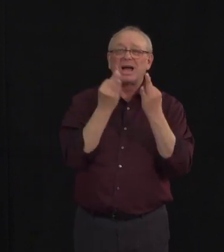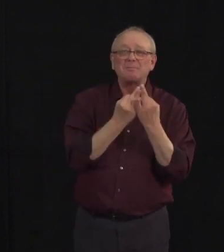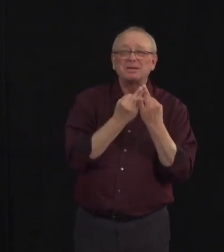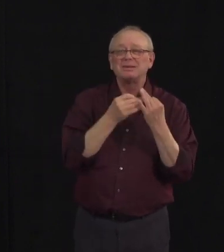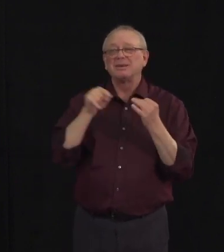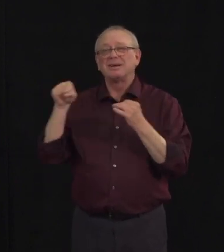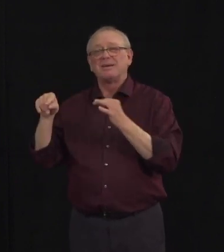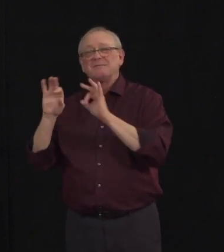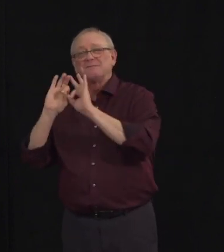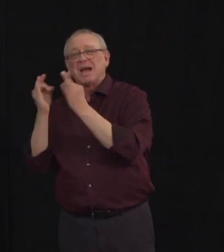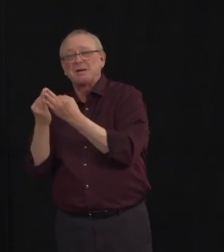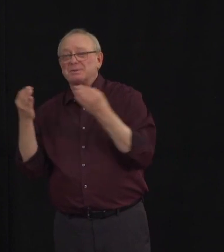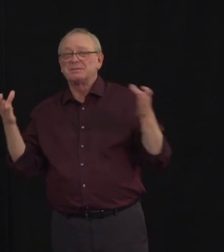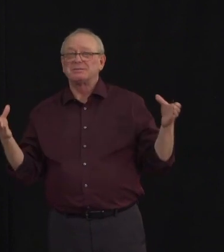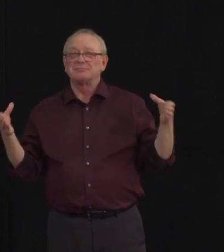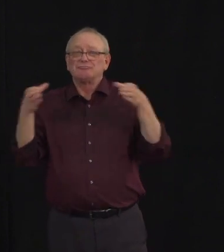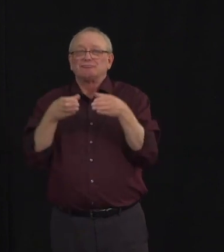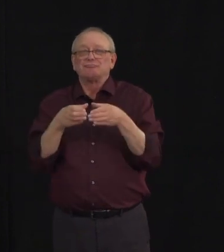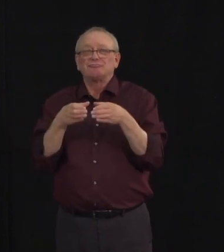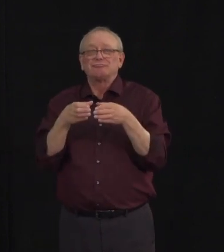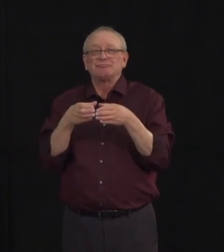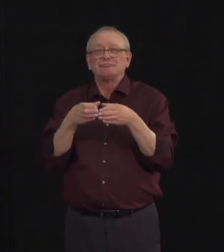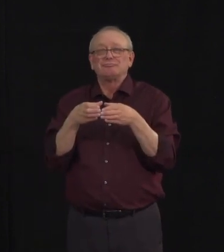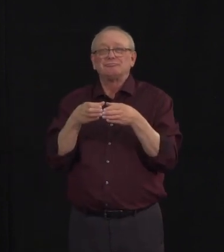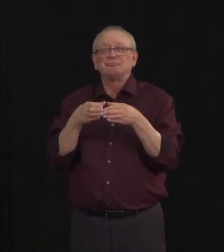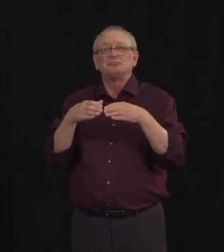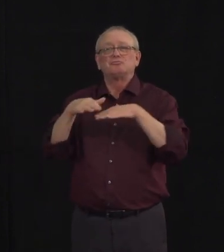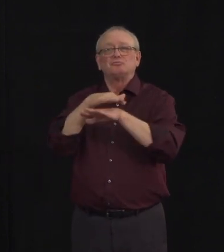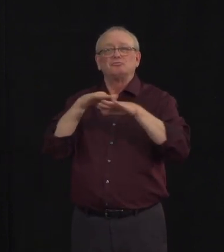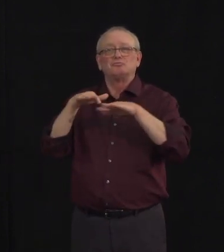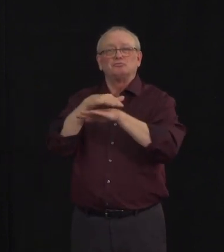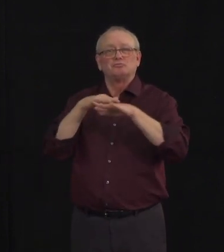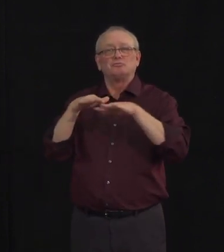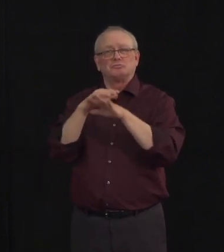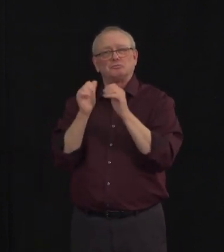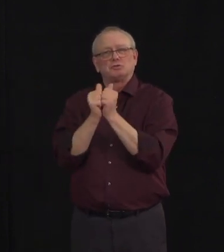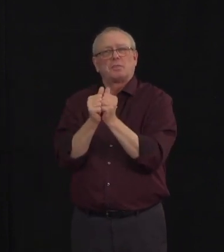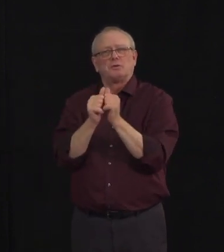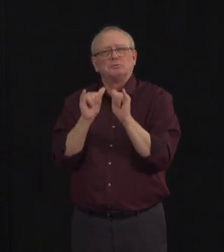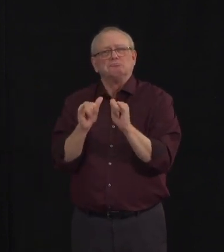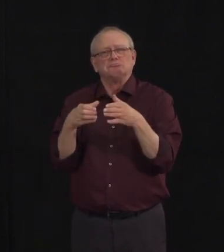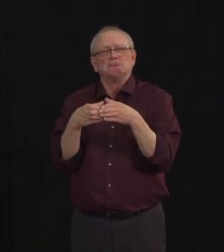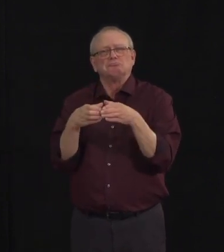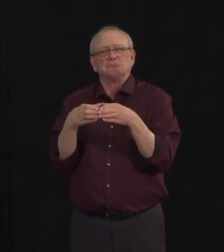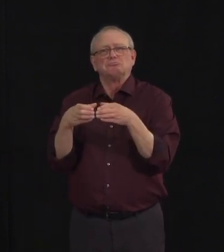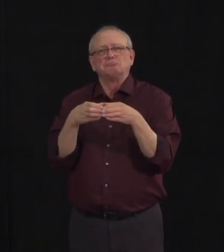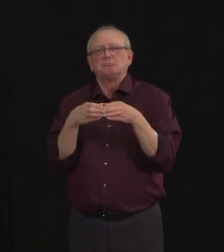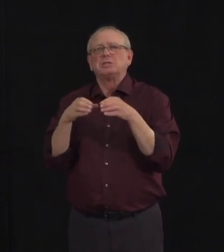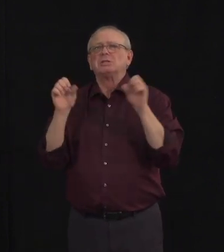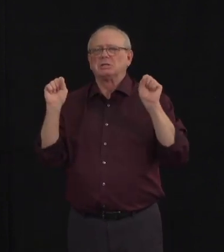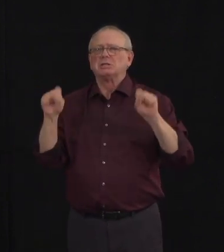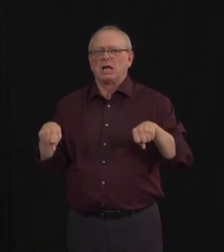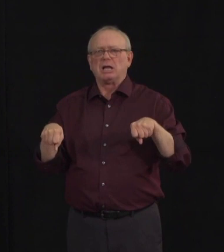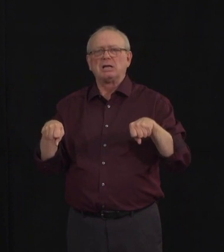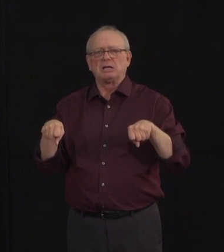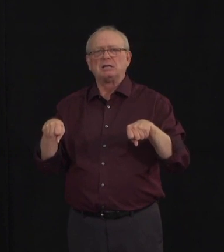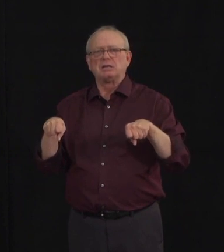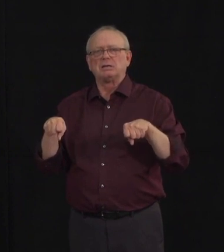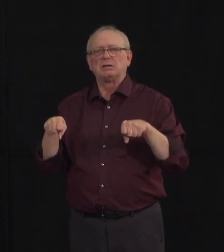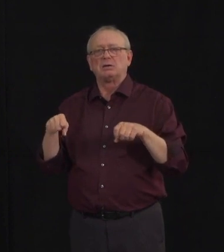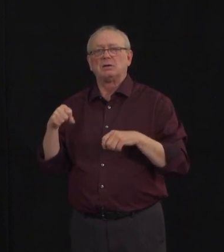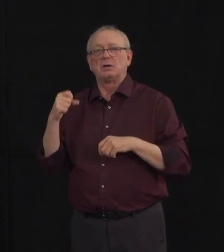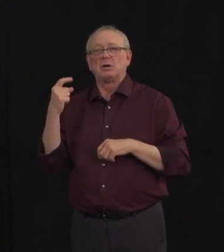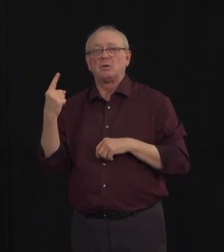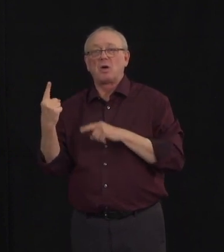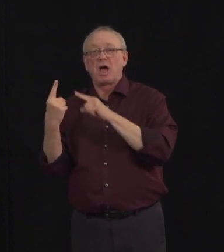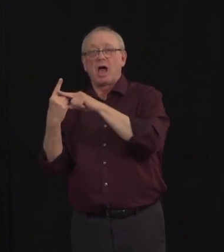the children can play together, and having that idea of that cohort to expand a little bit from a single household to